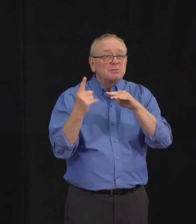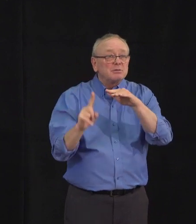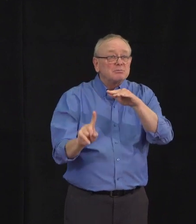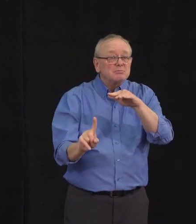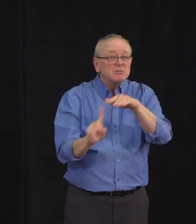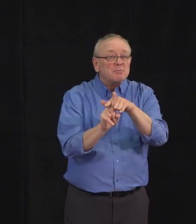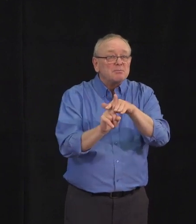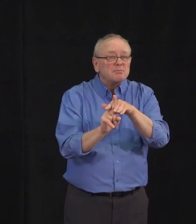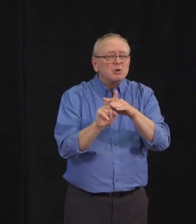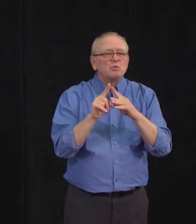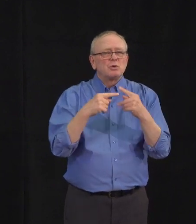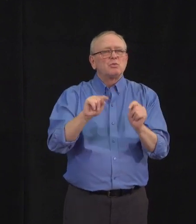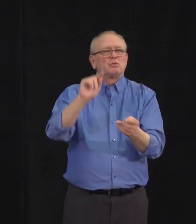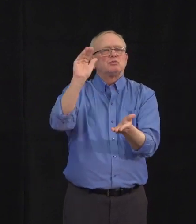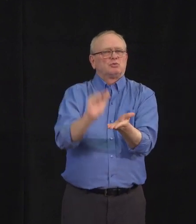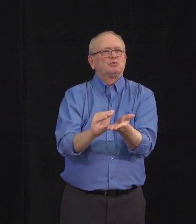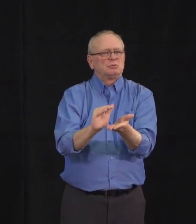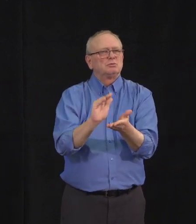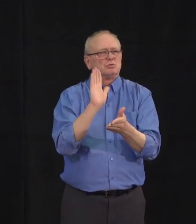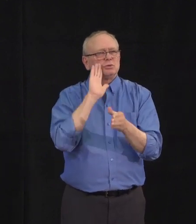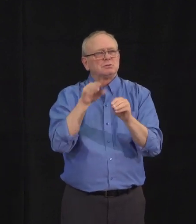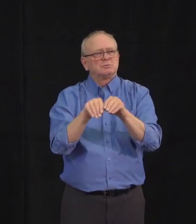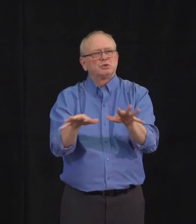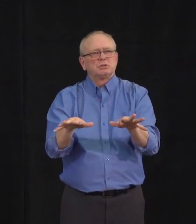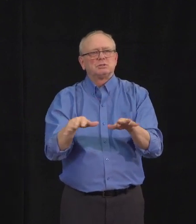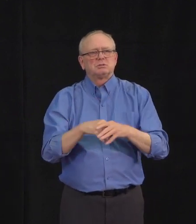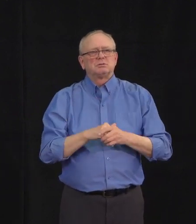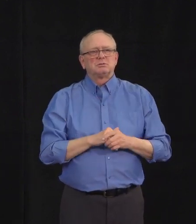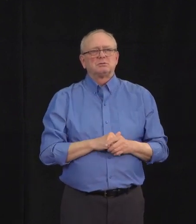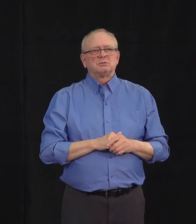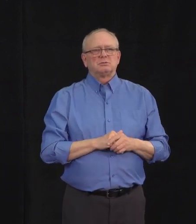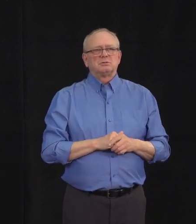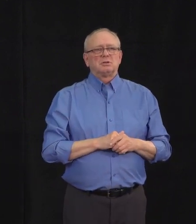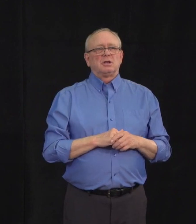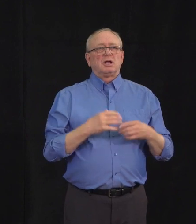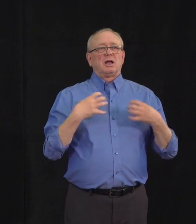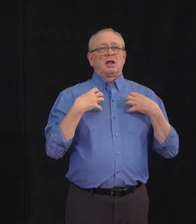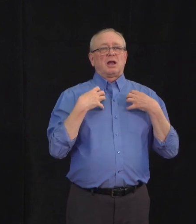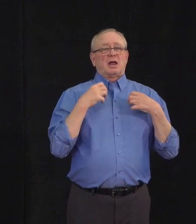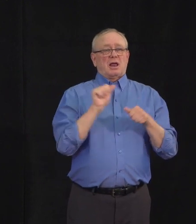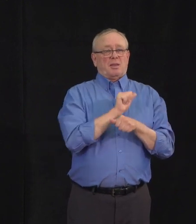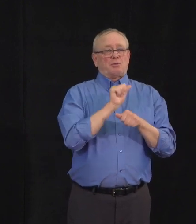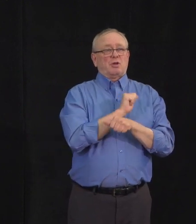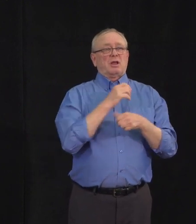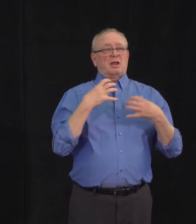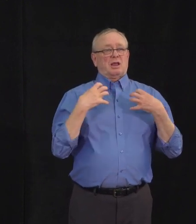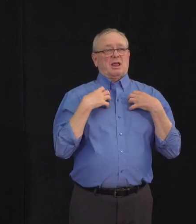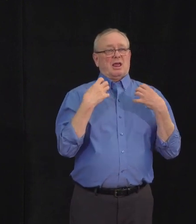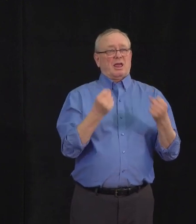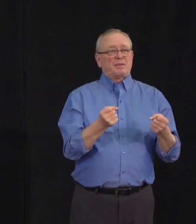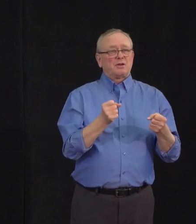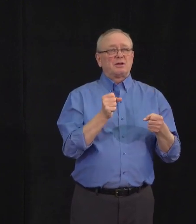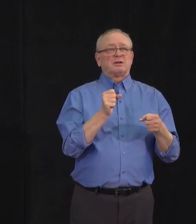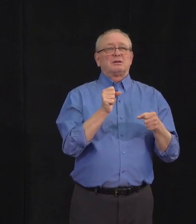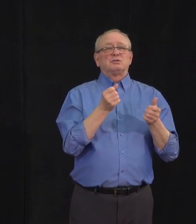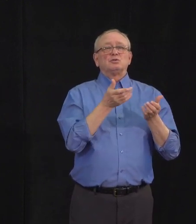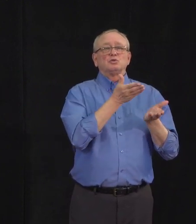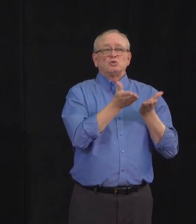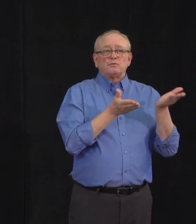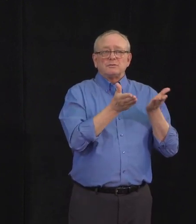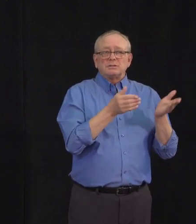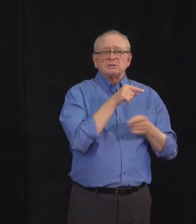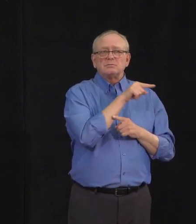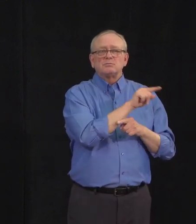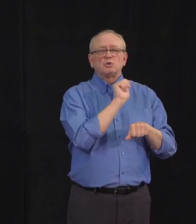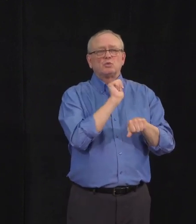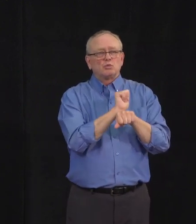minimized. Alberta Health and Alberta Health Services have worked with these organizations to ensure these practices are changed